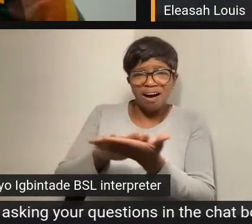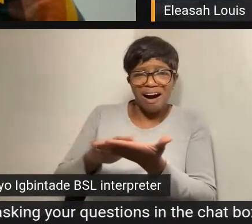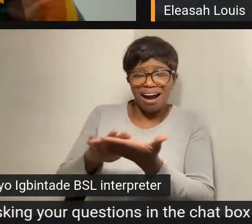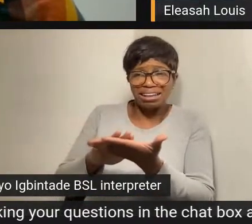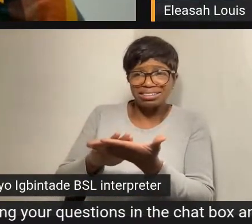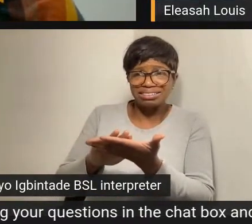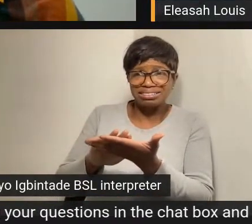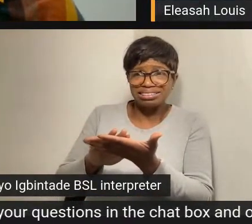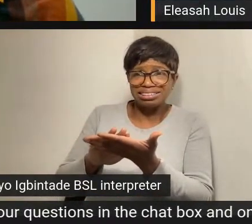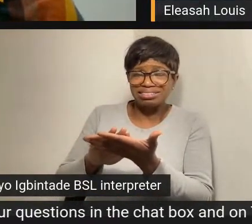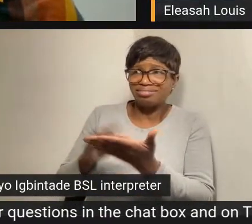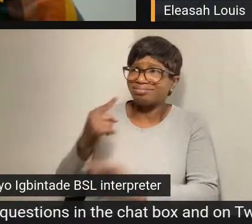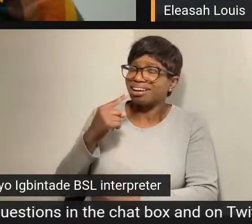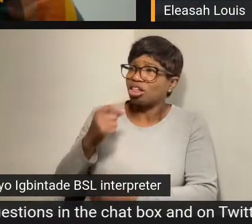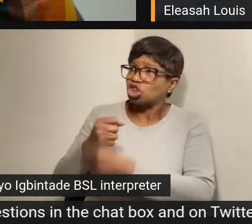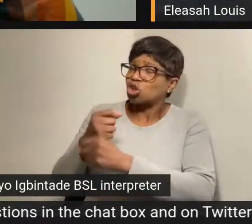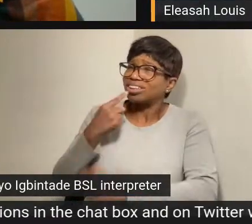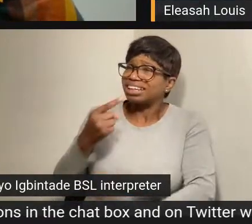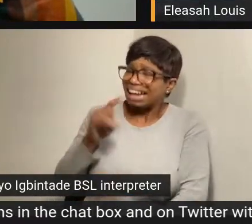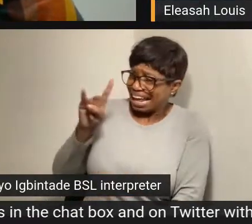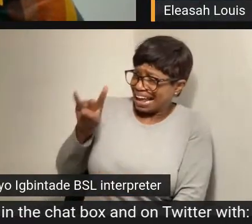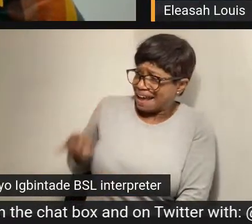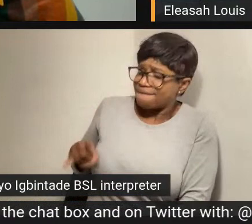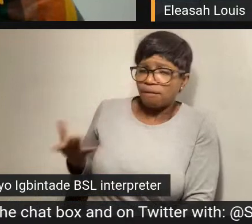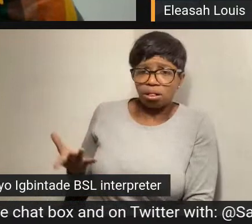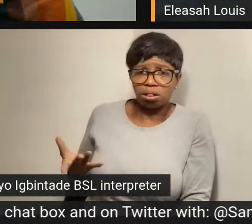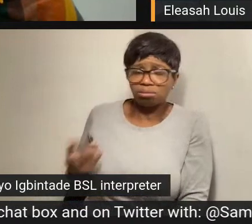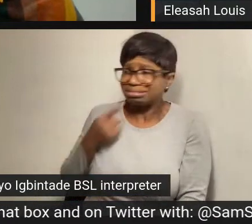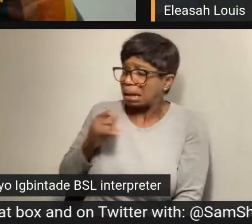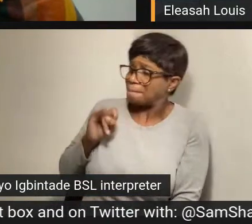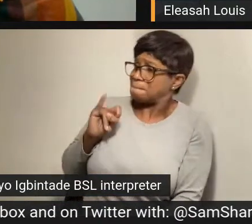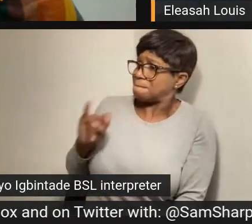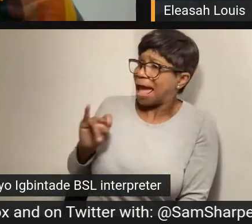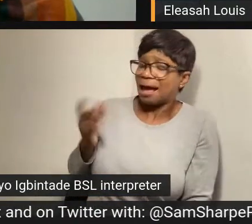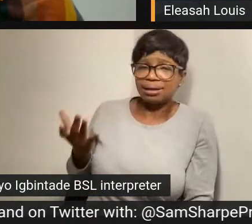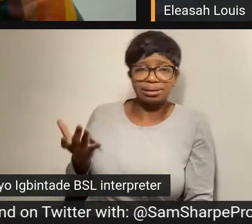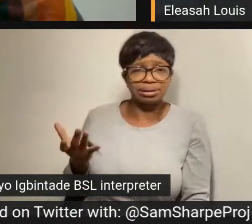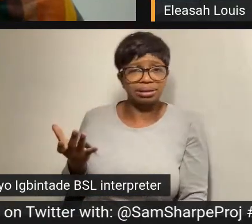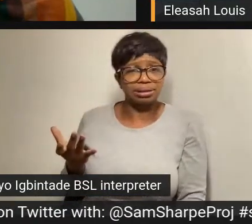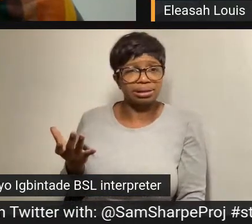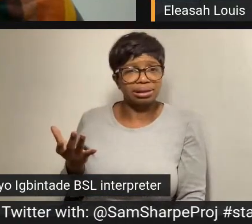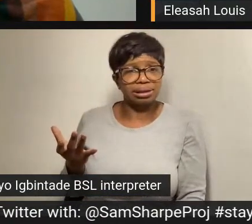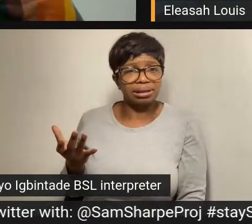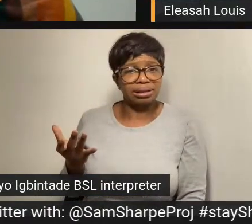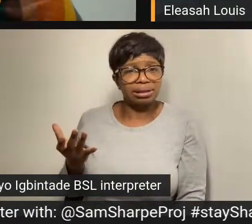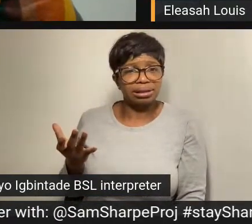evil, as bad.